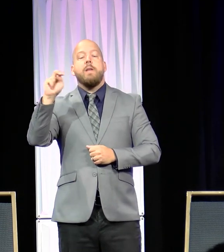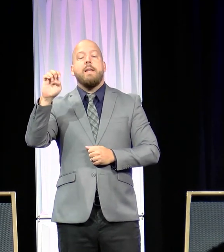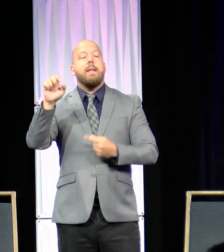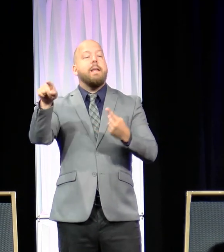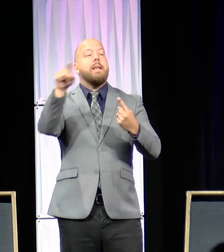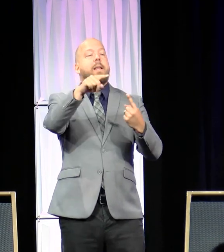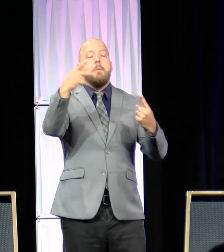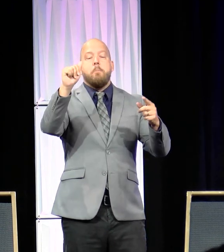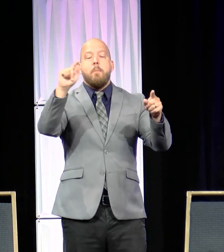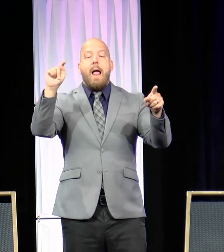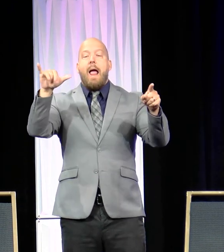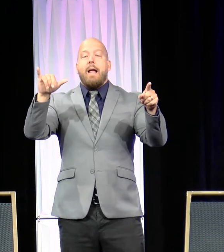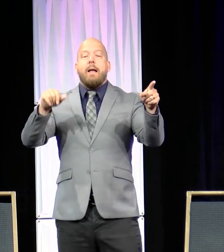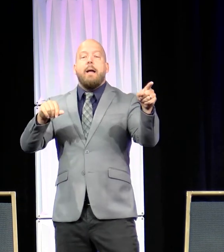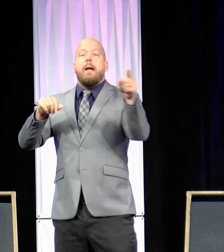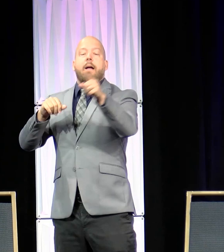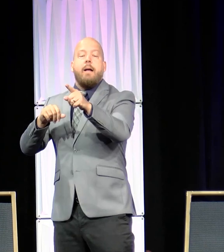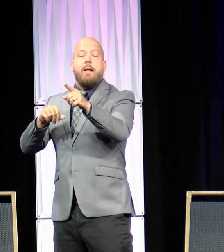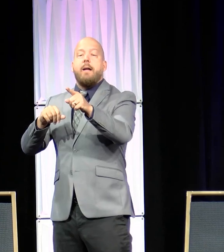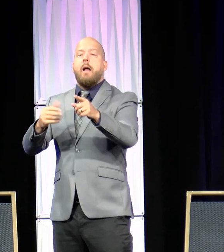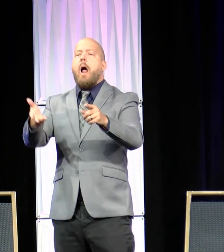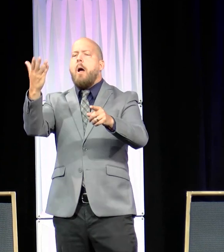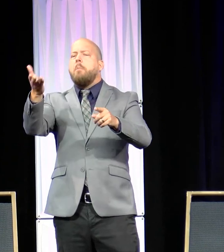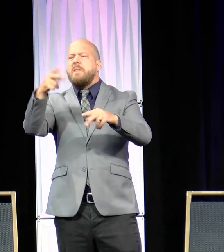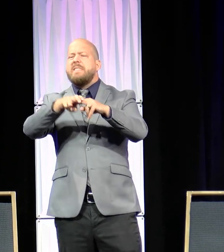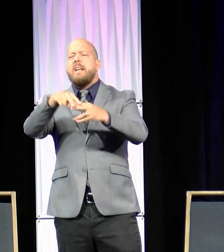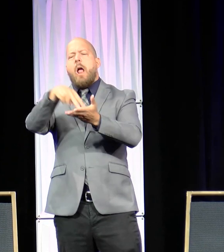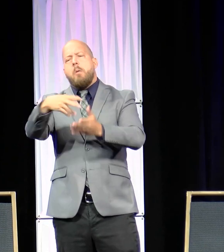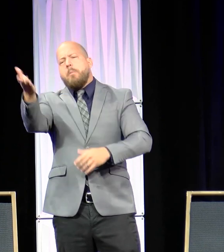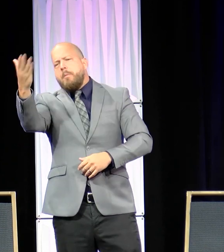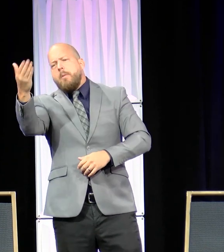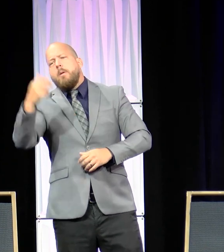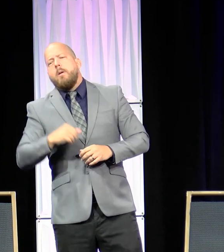right? And receive your flowers now.